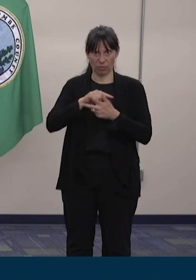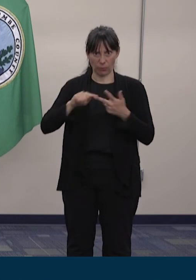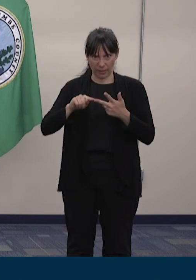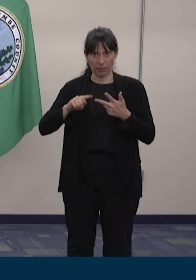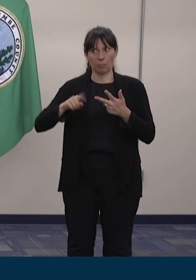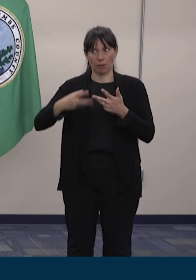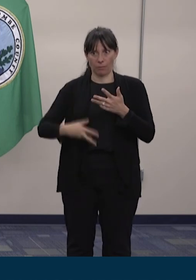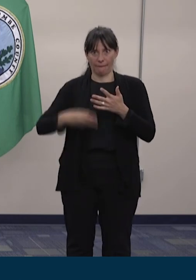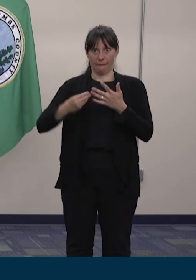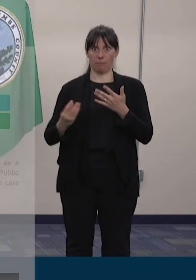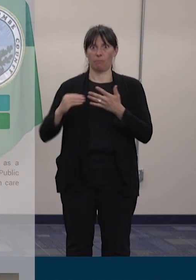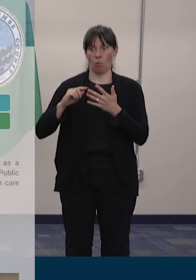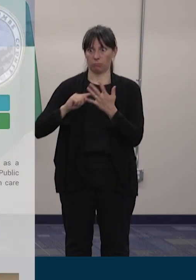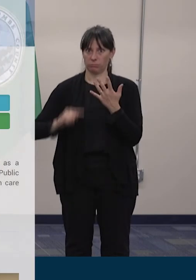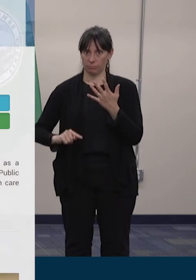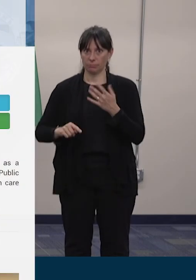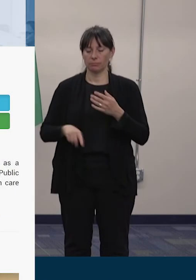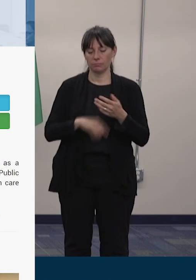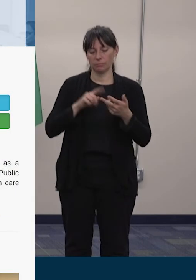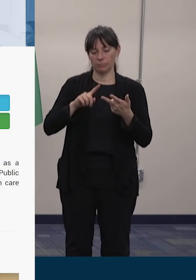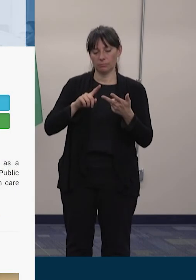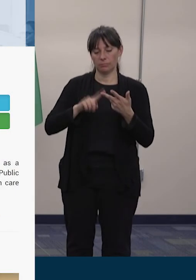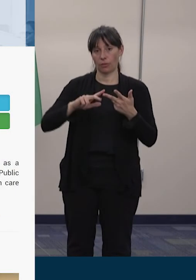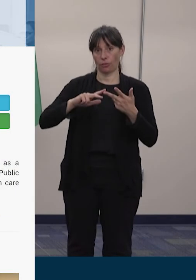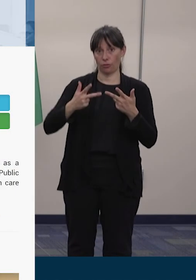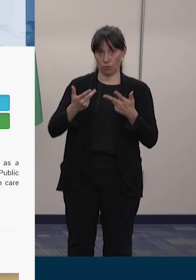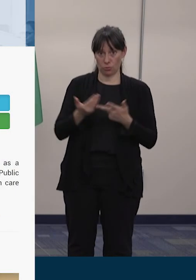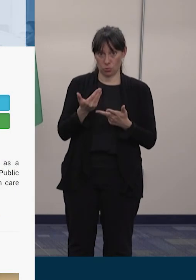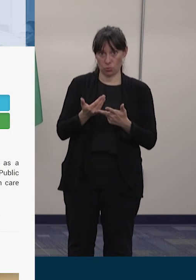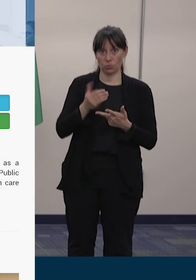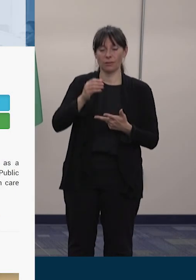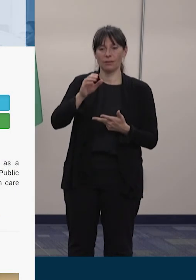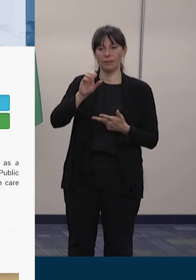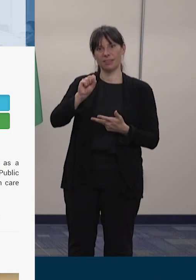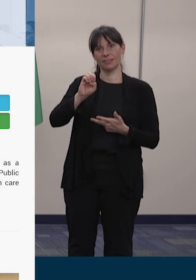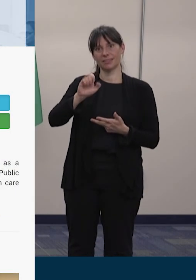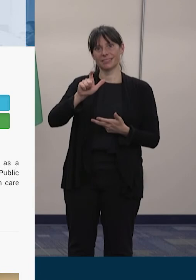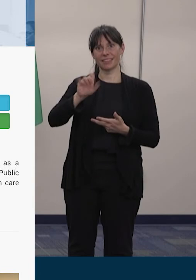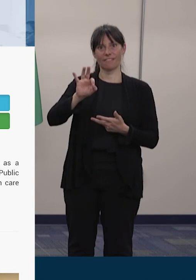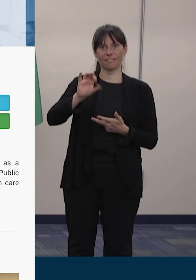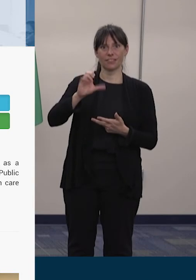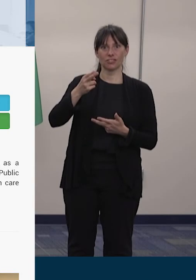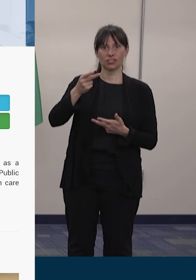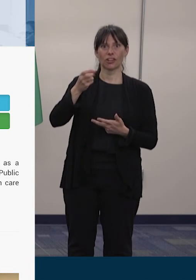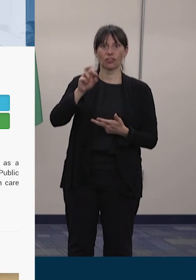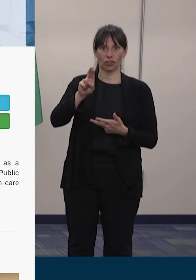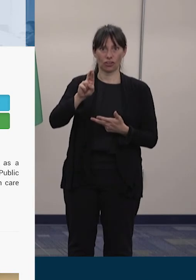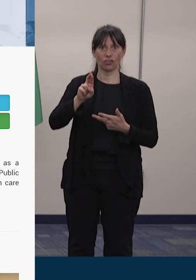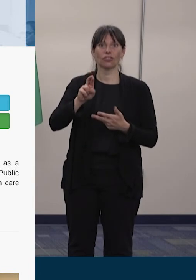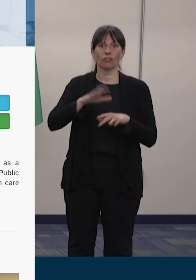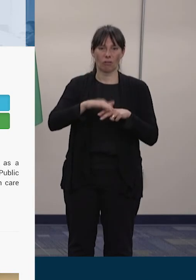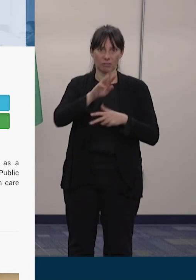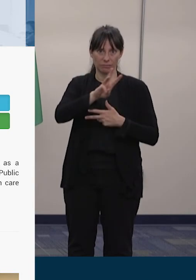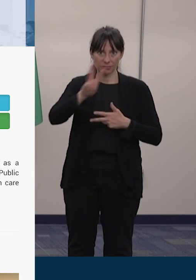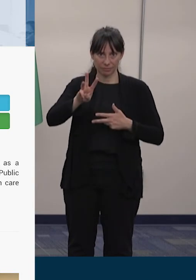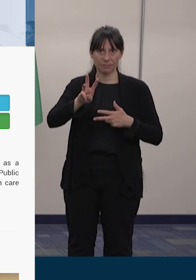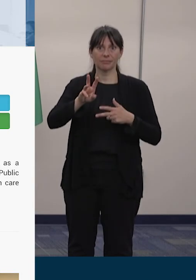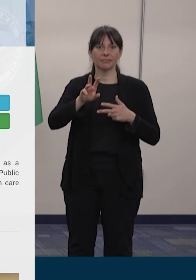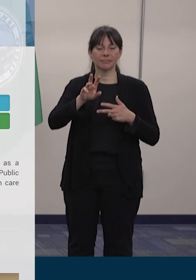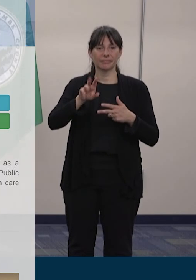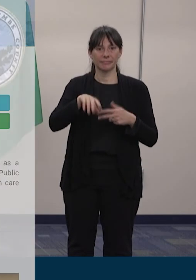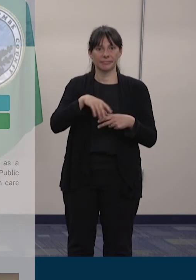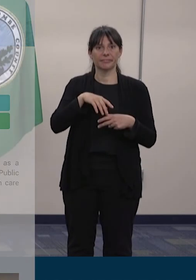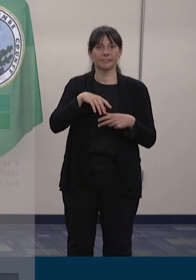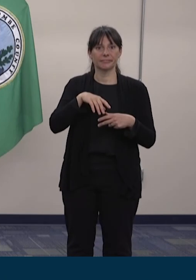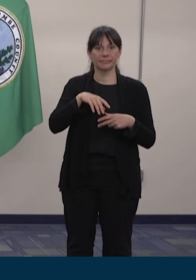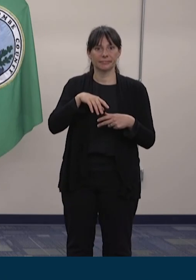tiene una And nueva aplicación de finally, autorrevisión y additional finalmente information on how to access testing for más COVID-19.